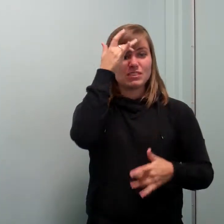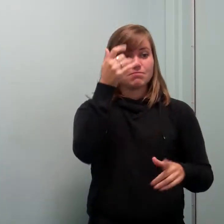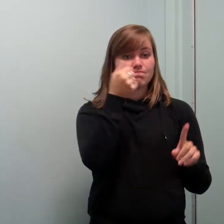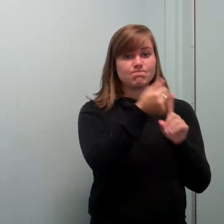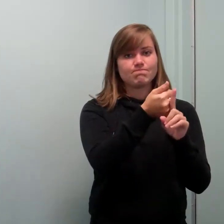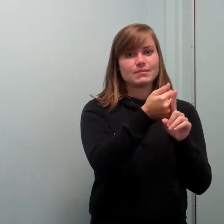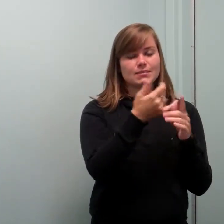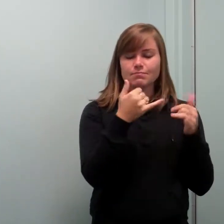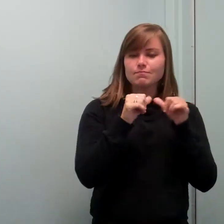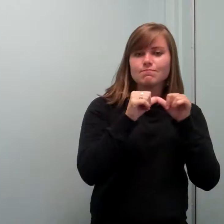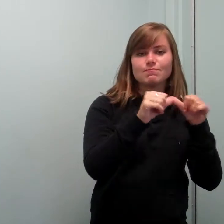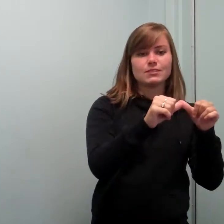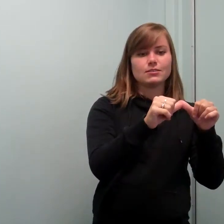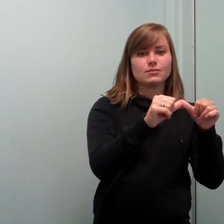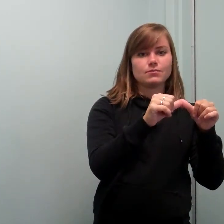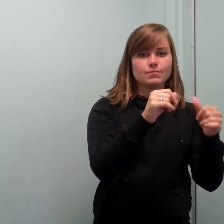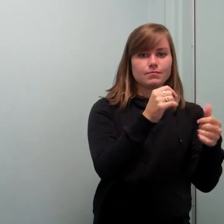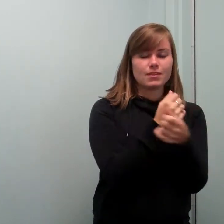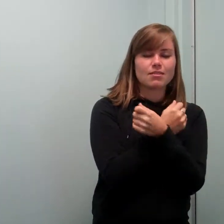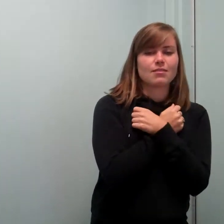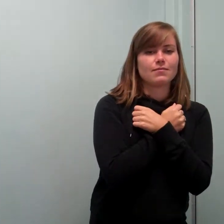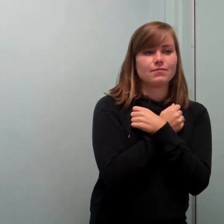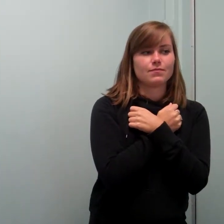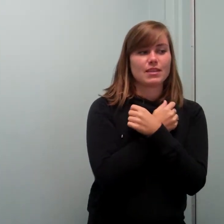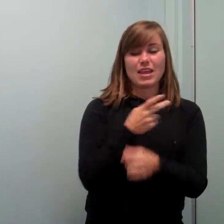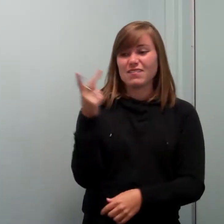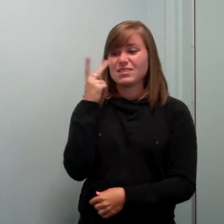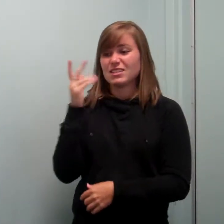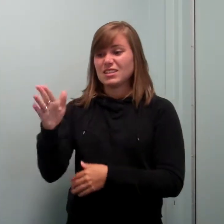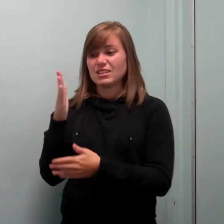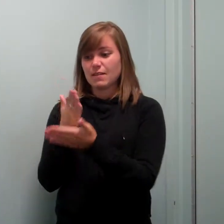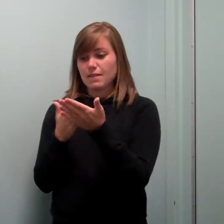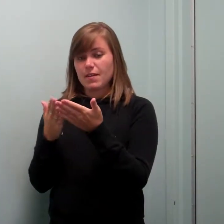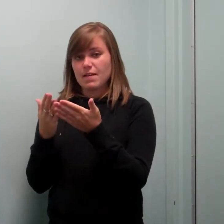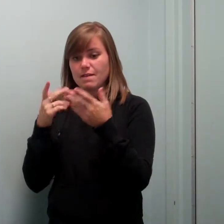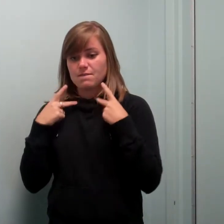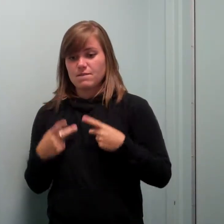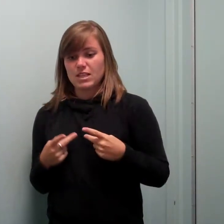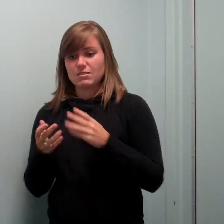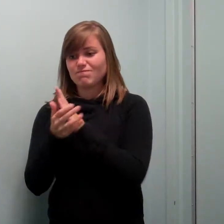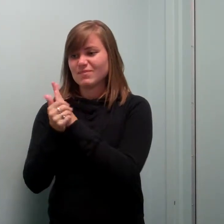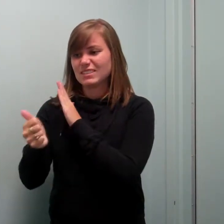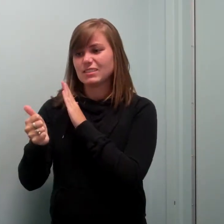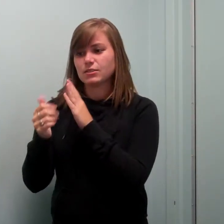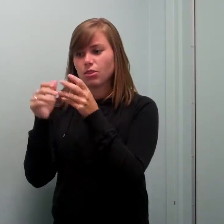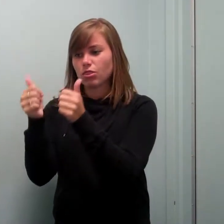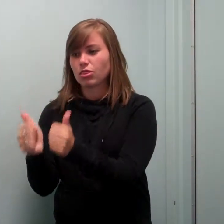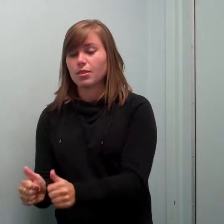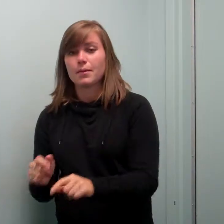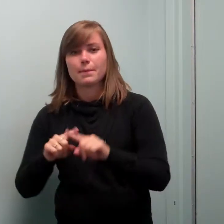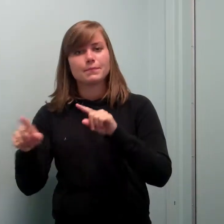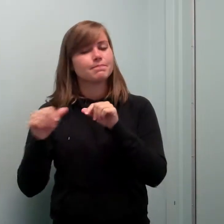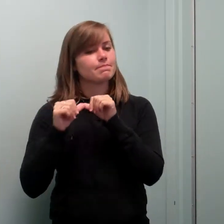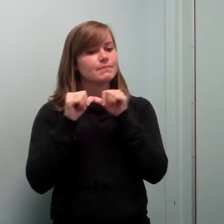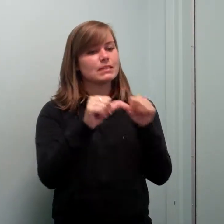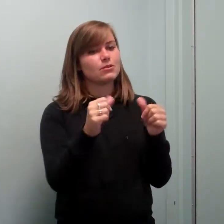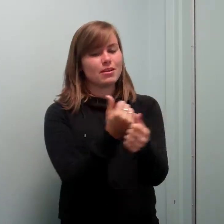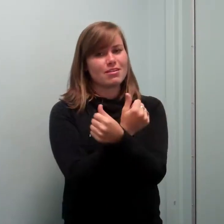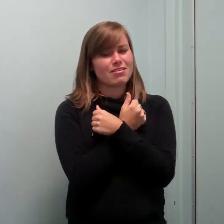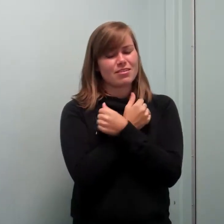language skills. But I've also seen this. He loves me, he loves my sons, he loves my brother and my mom and